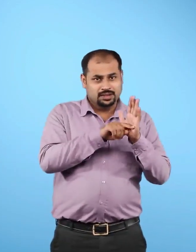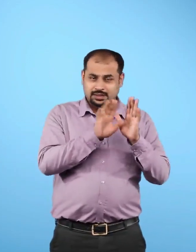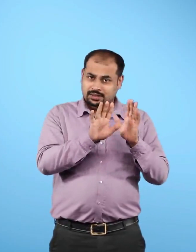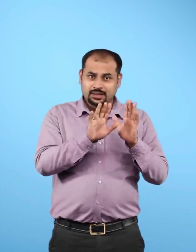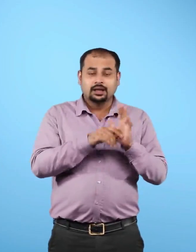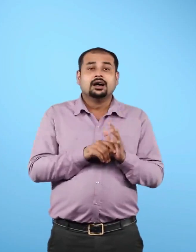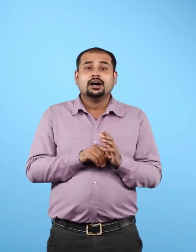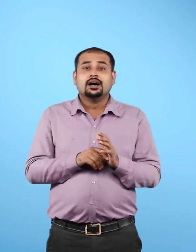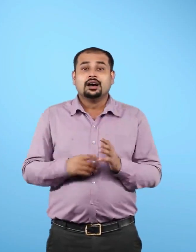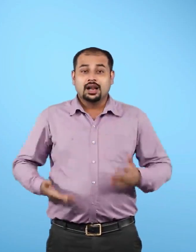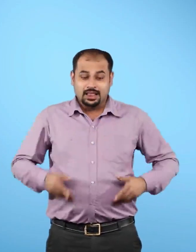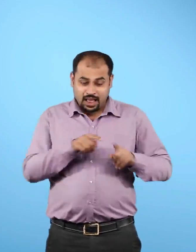Chennai?